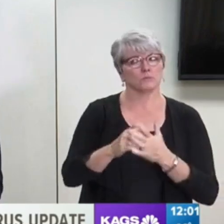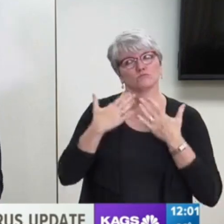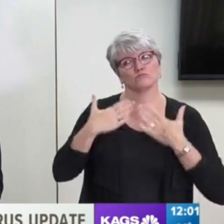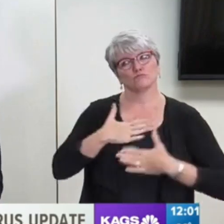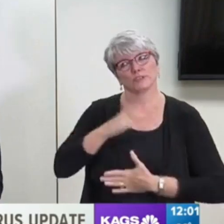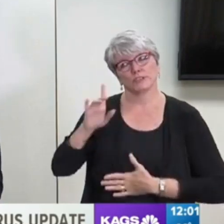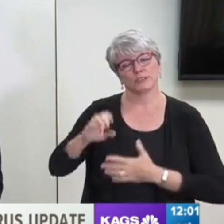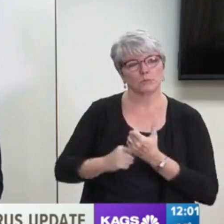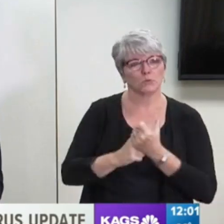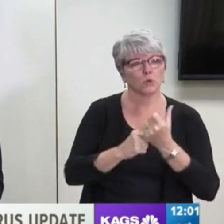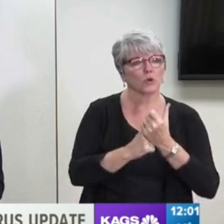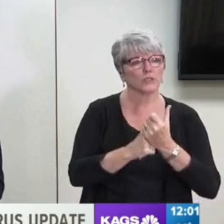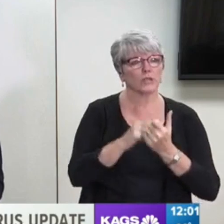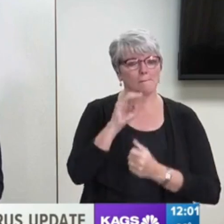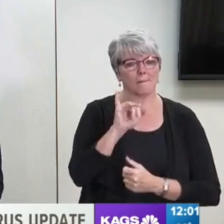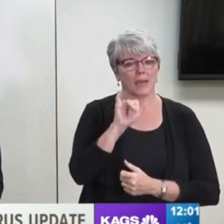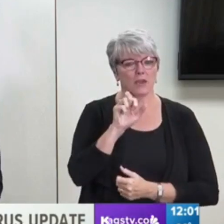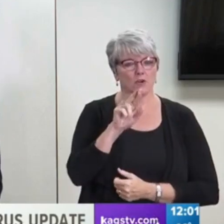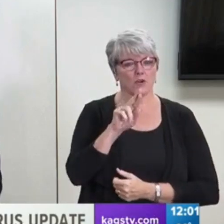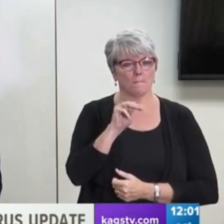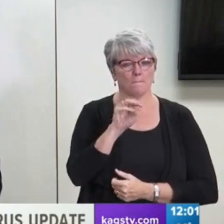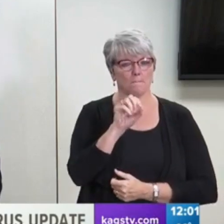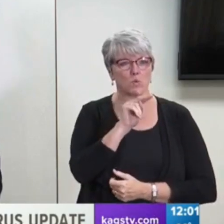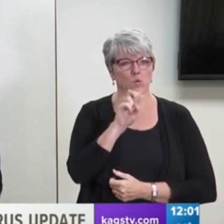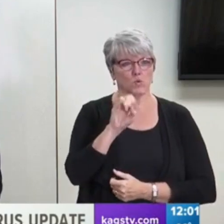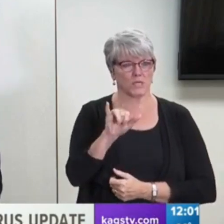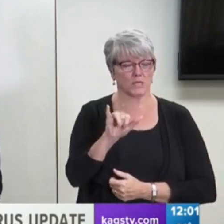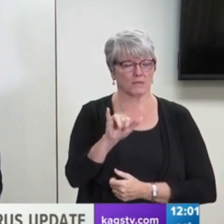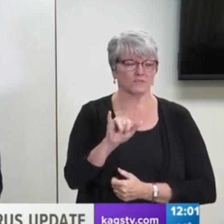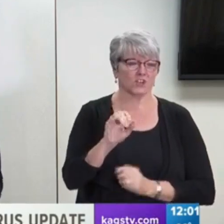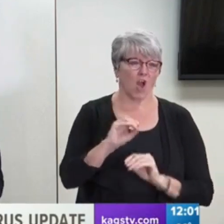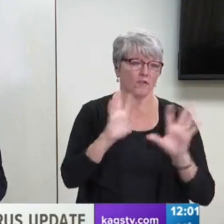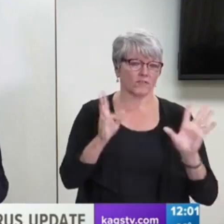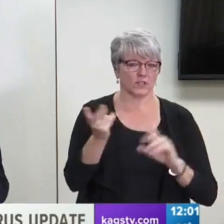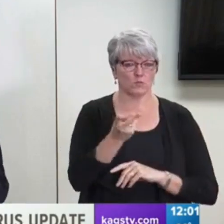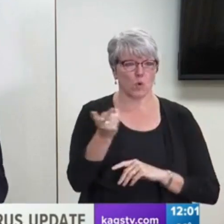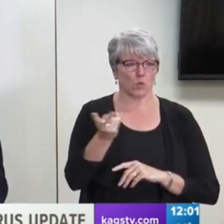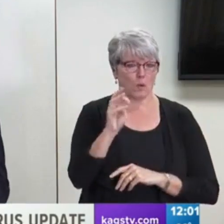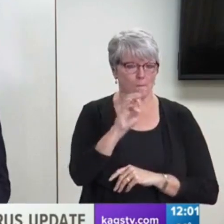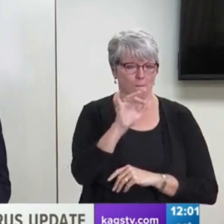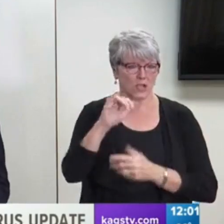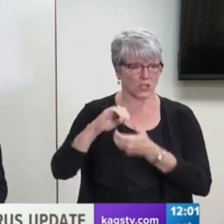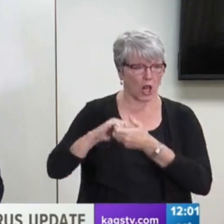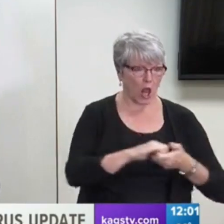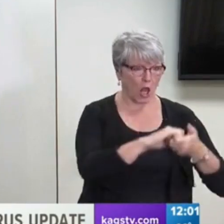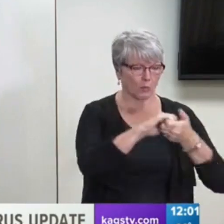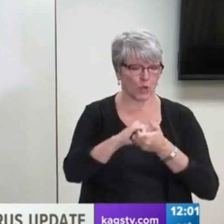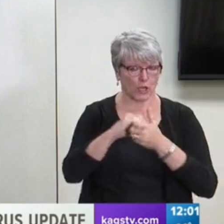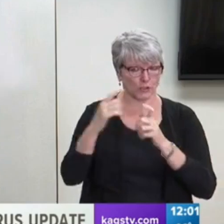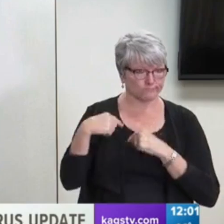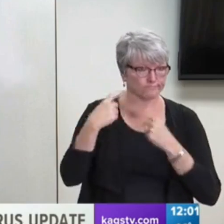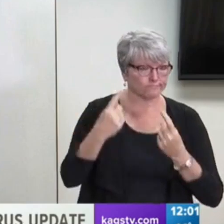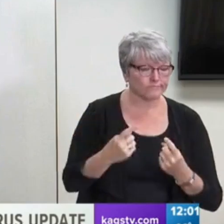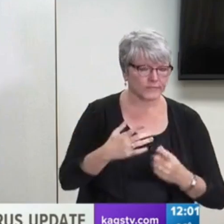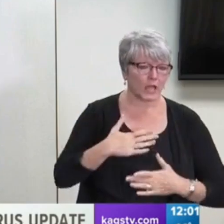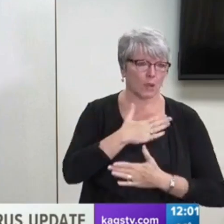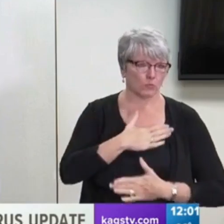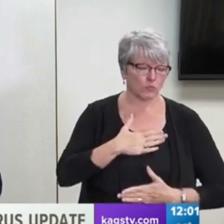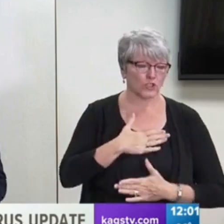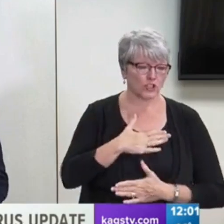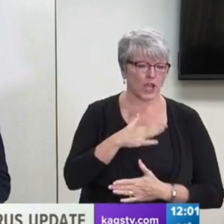support. Mayor Mooney as well. Obviously, Mayor Nelson and Mayor Mooney have been in close collaboration throughout this, and I appreciate Mayor